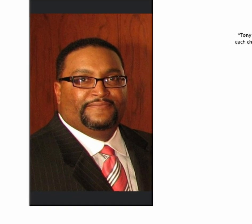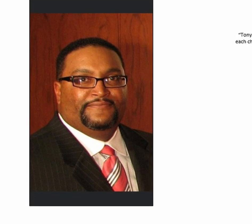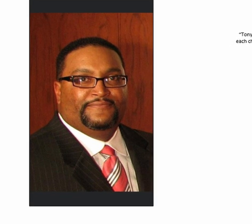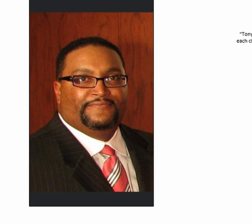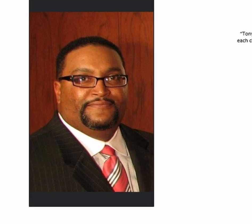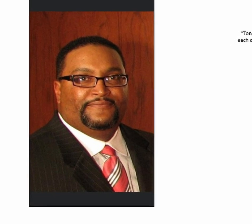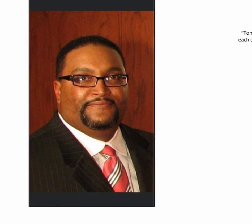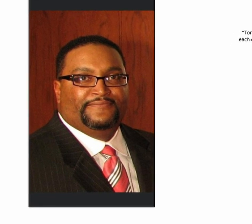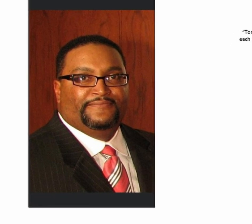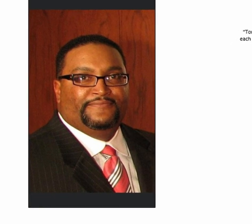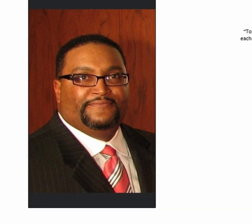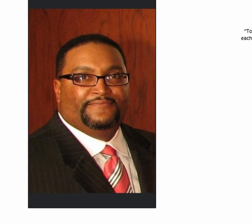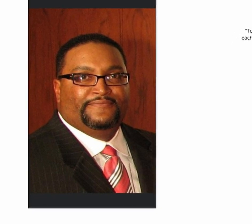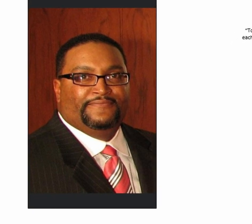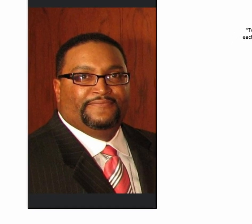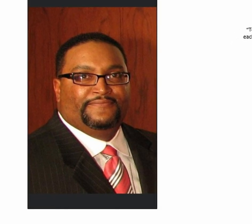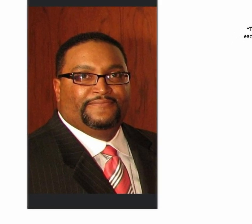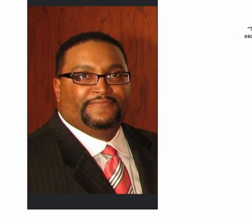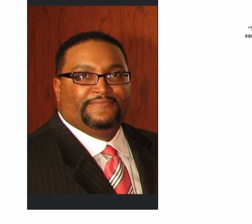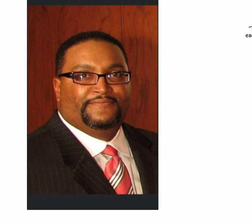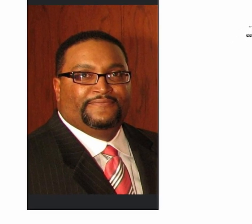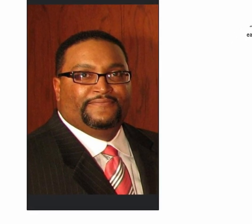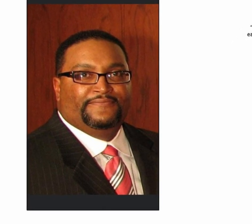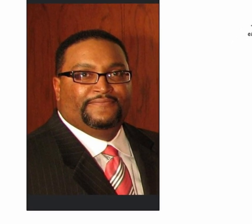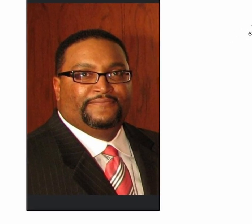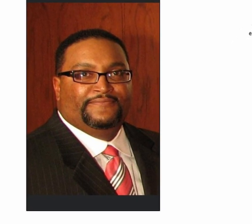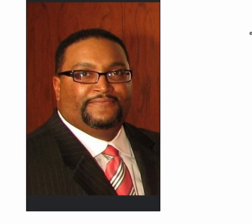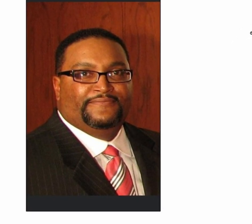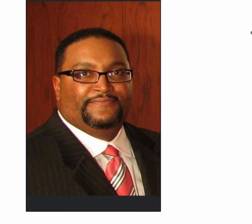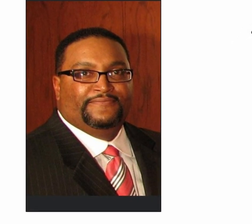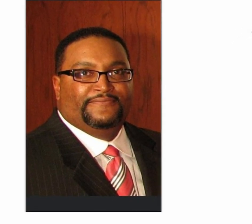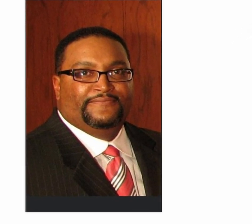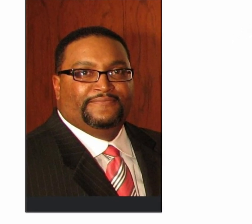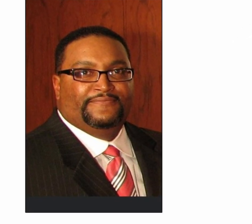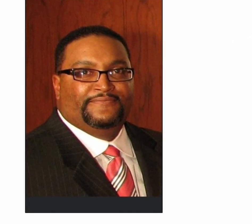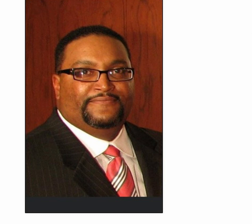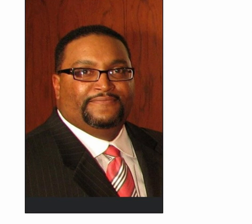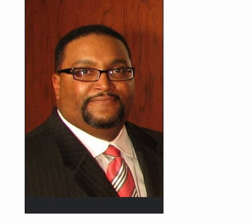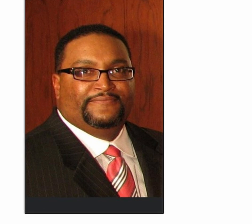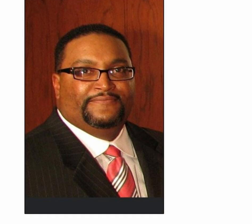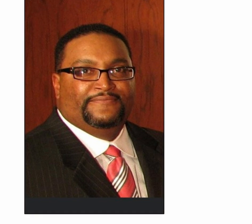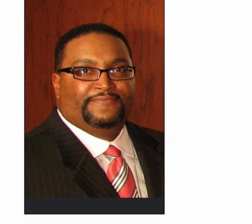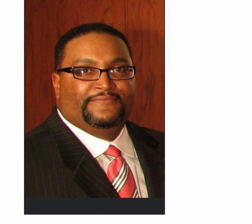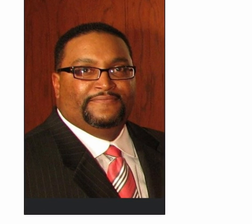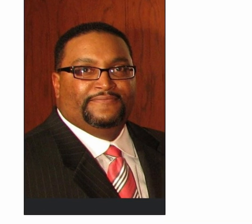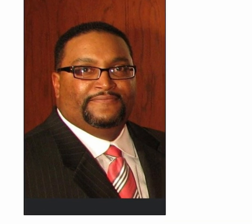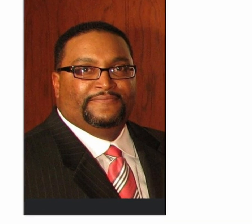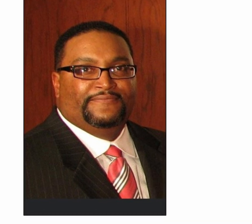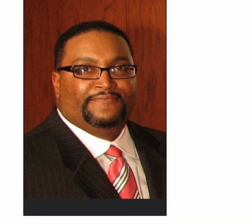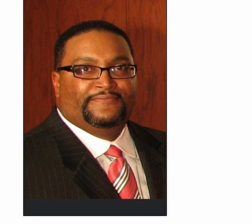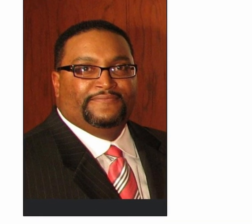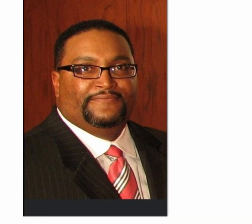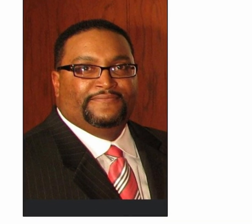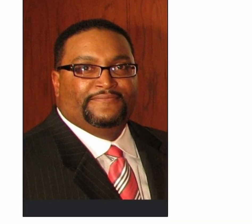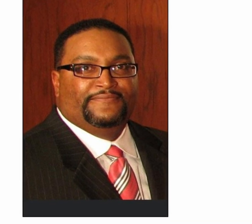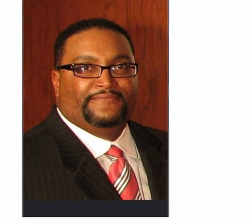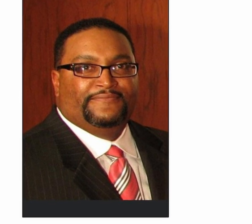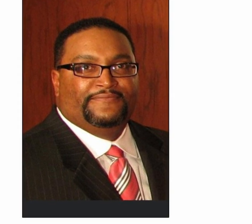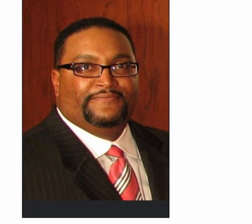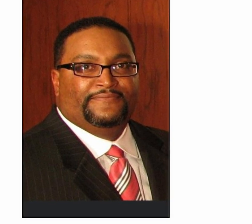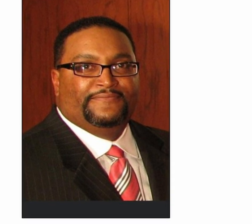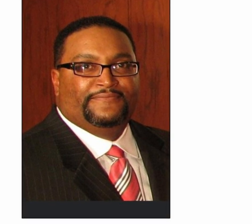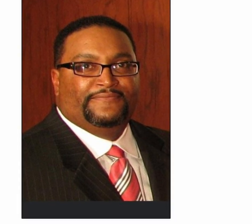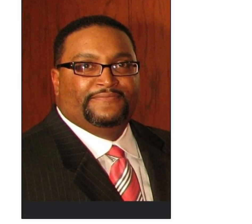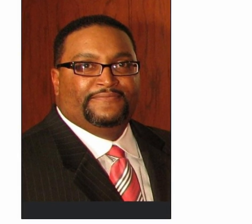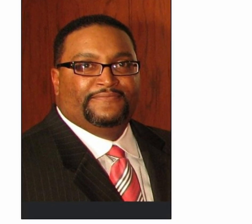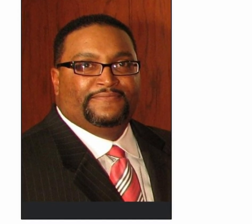virus. Tony was not just any person. For several of us in this room today, we knew Tony.